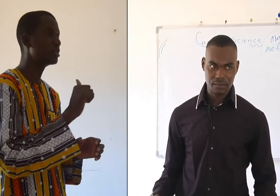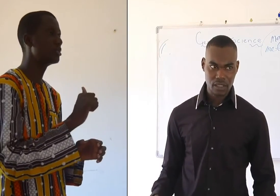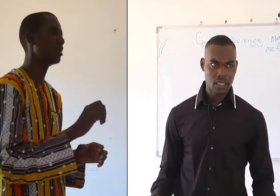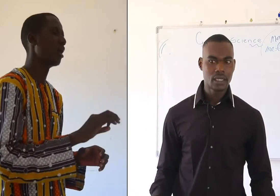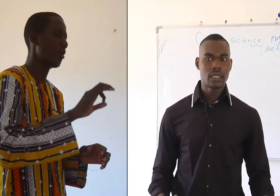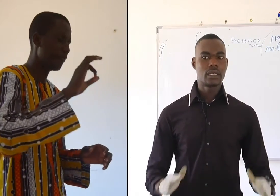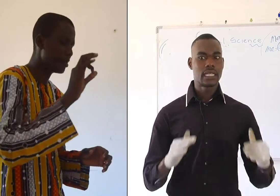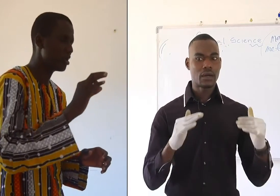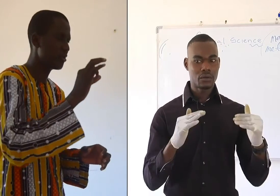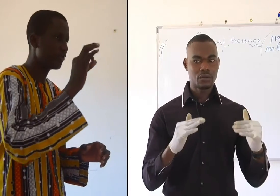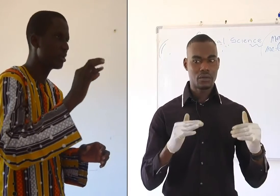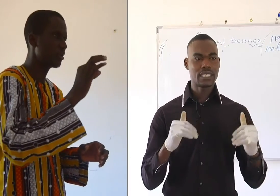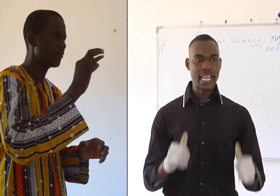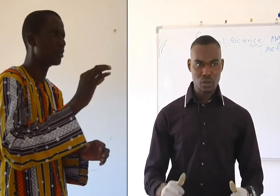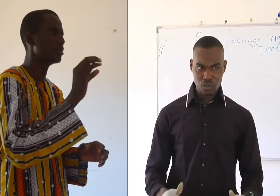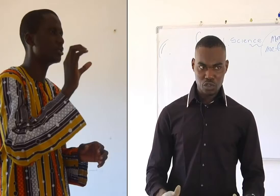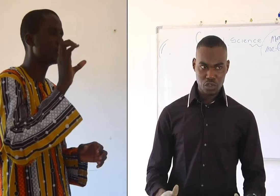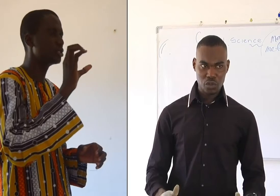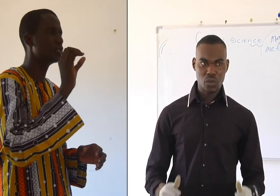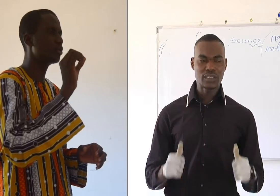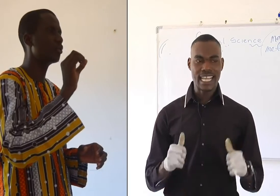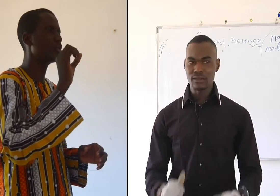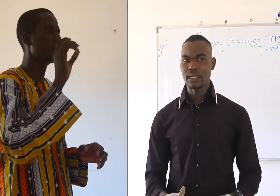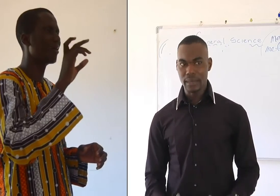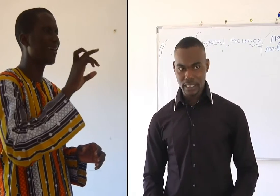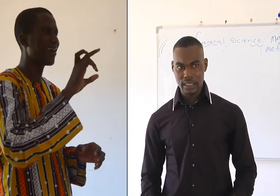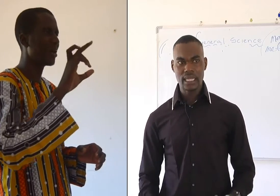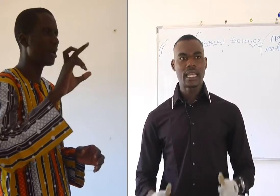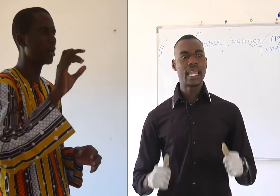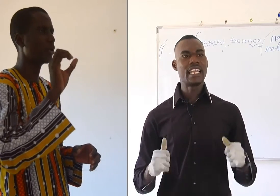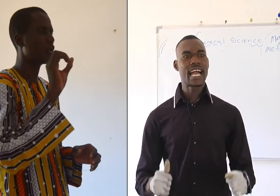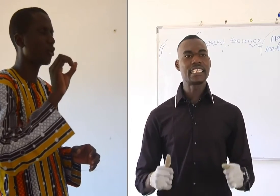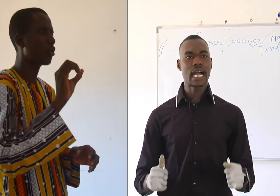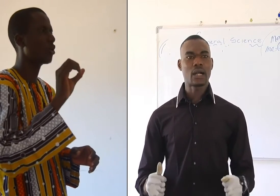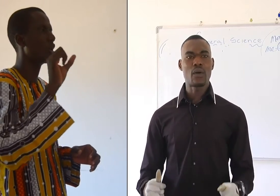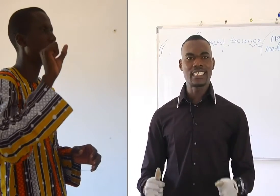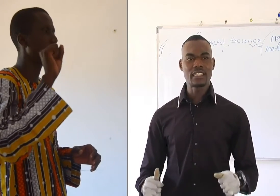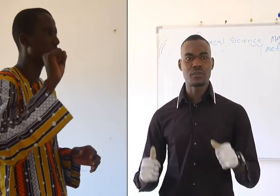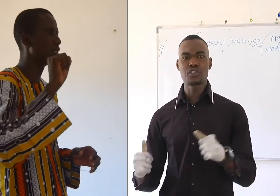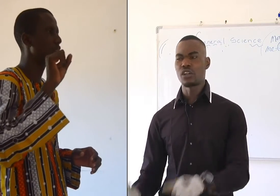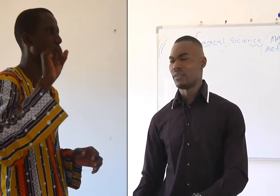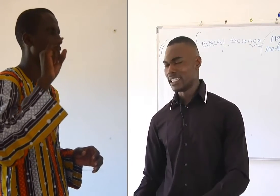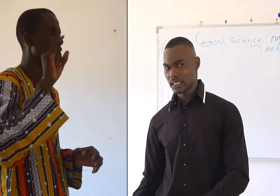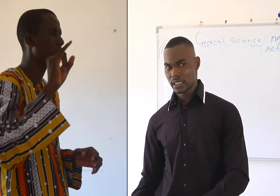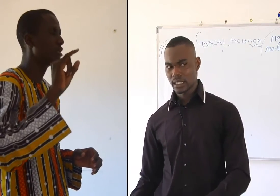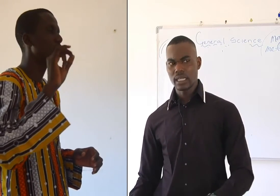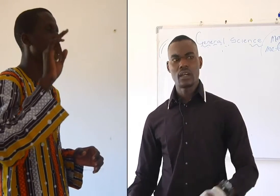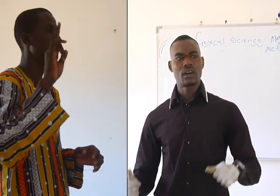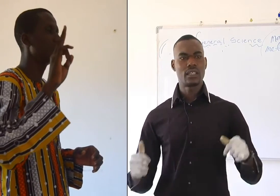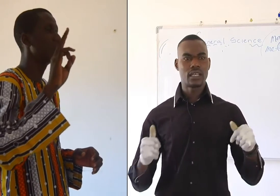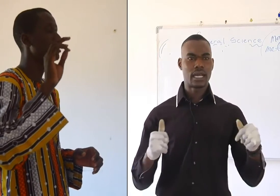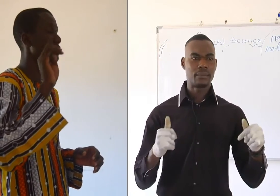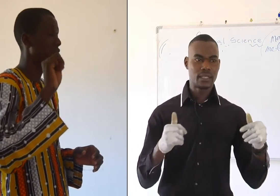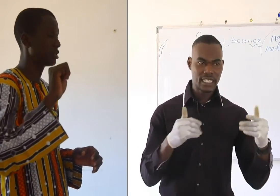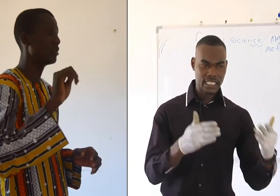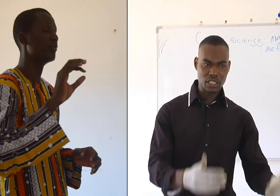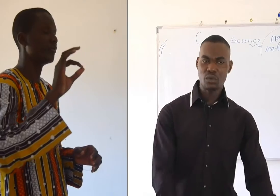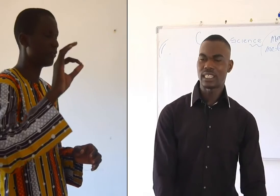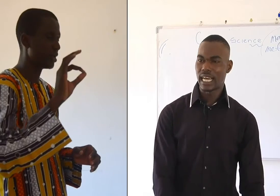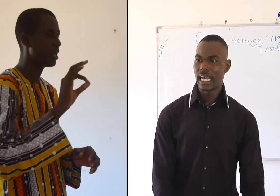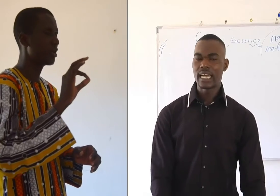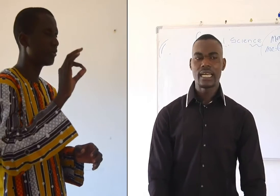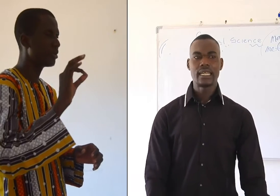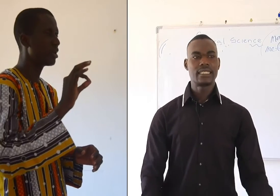that. Now, dilute or diluted means a large quantity of solvent, in this